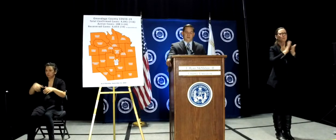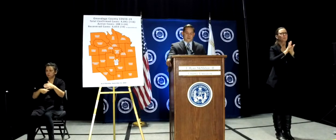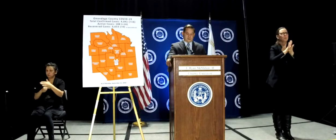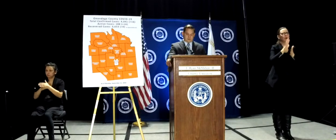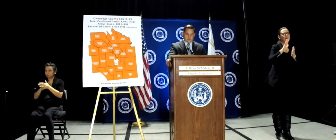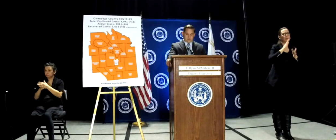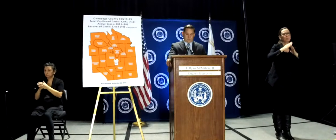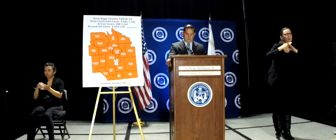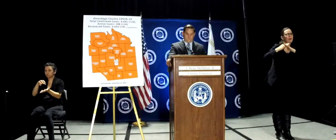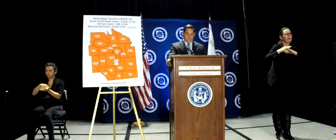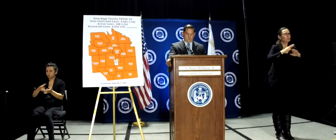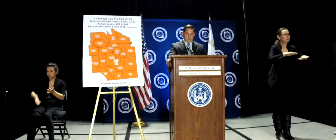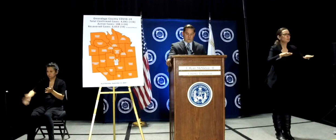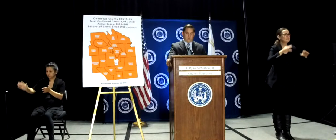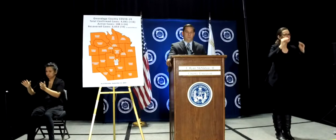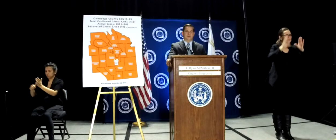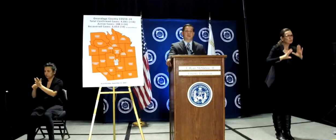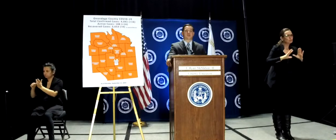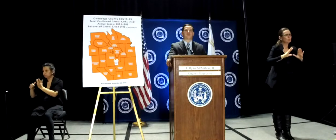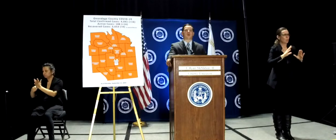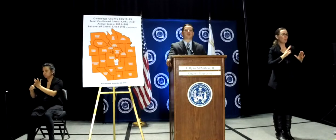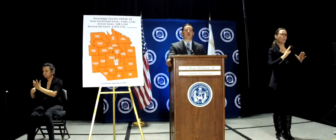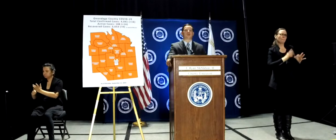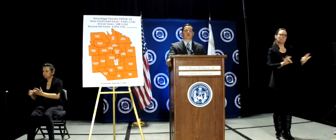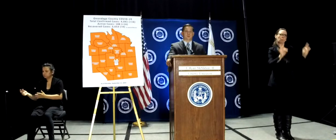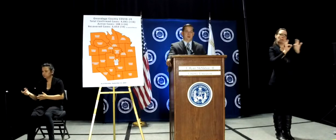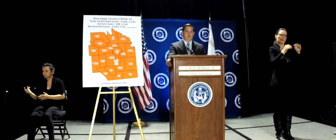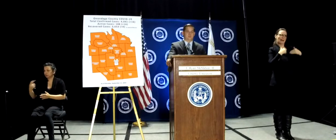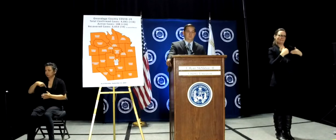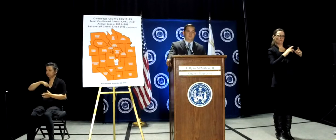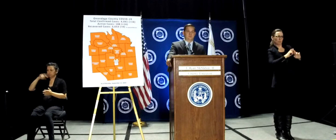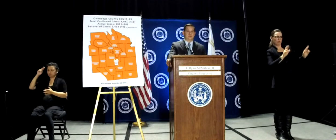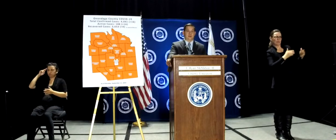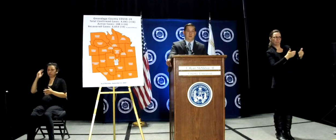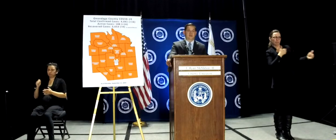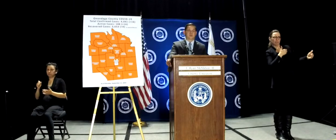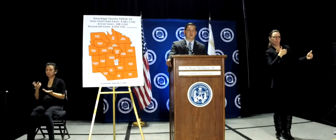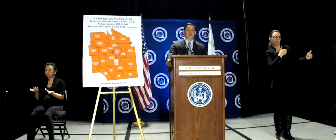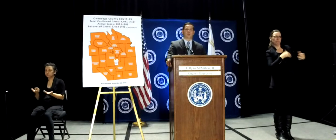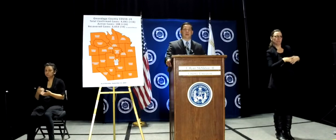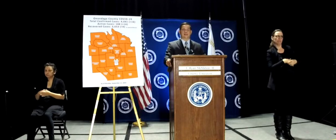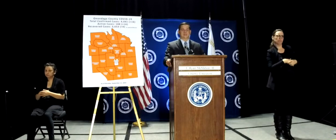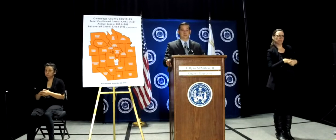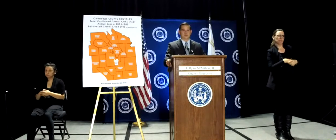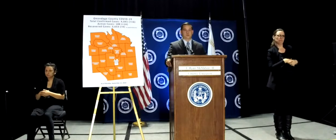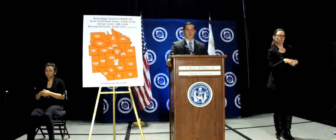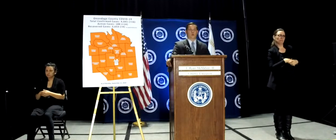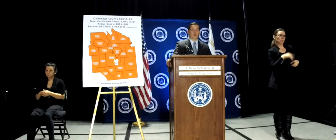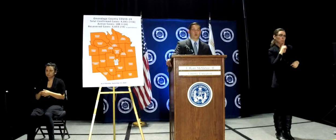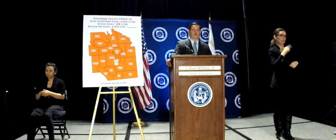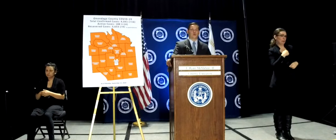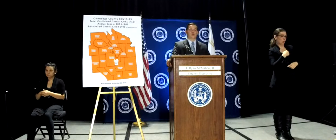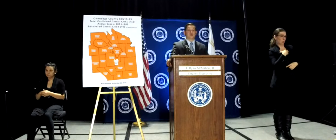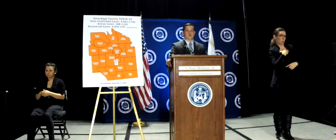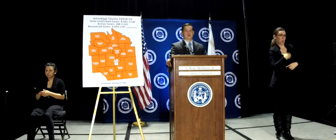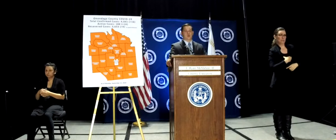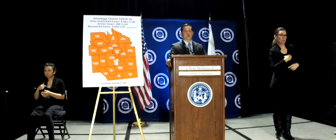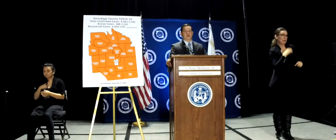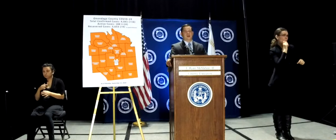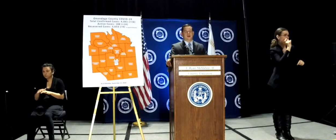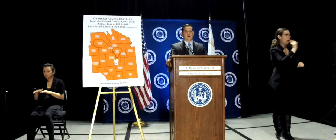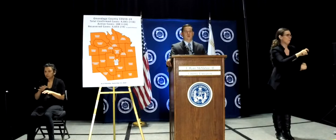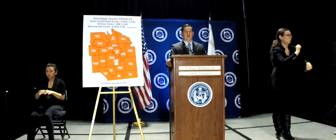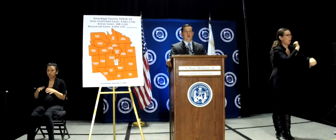I think it would be nice if there was no children there. And that's because nobody had symptoms, but we're going to flu season.